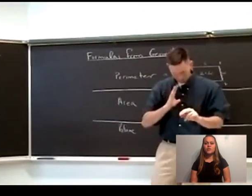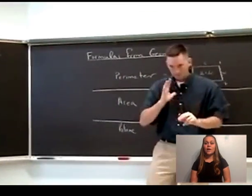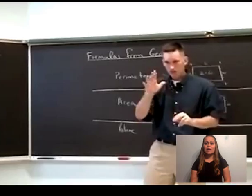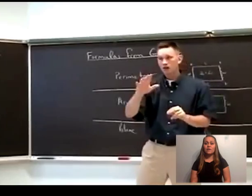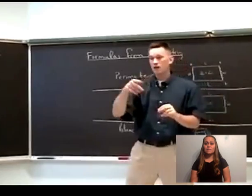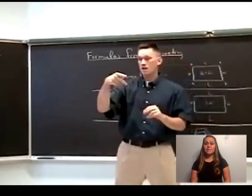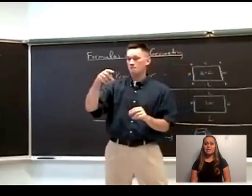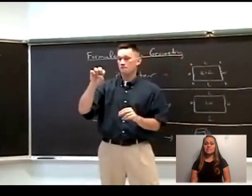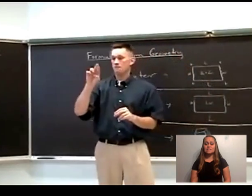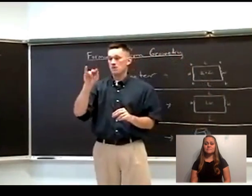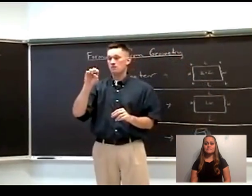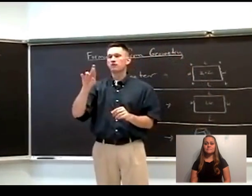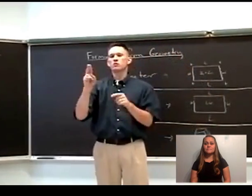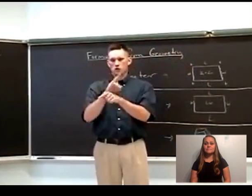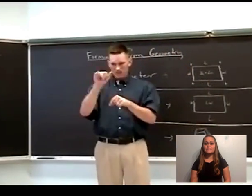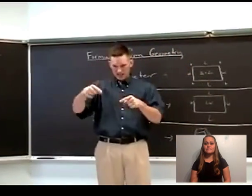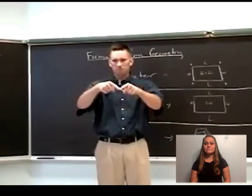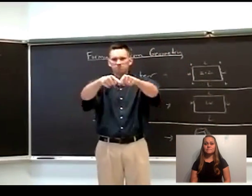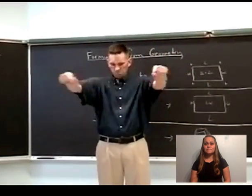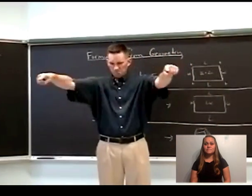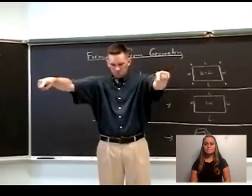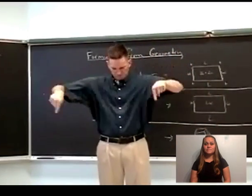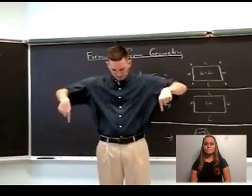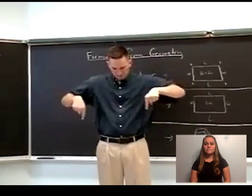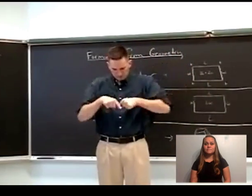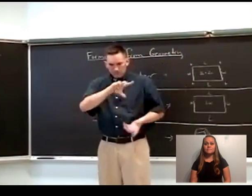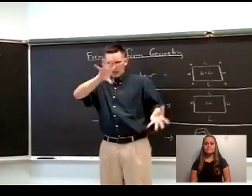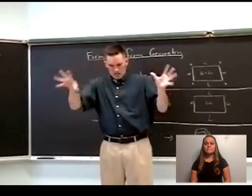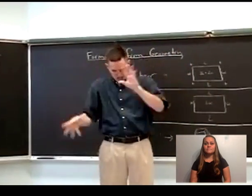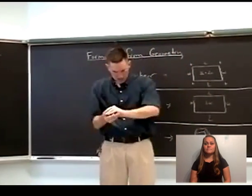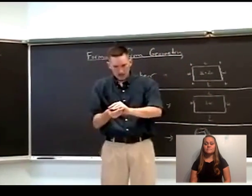Do you know what area means?